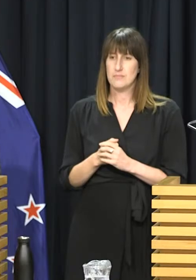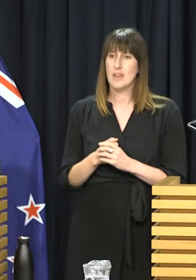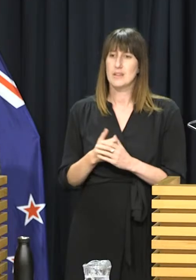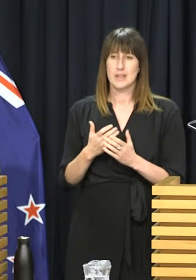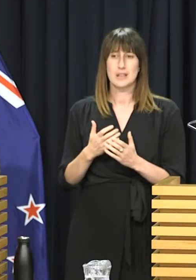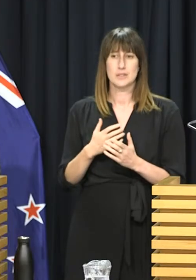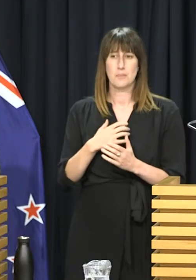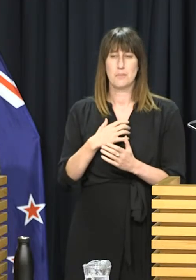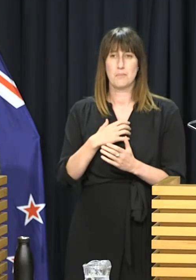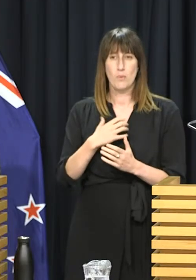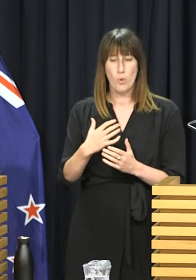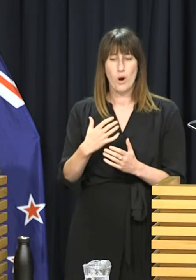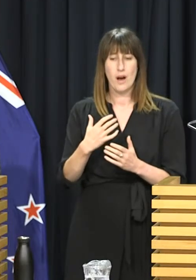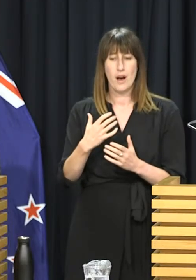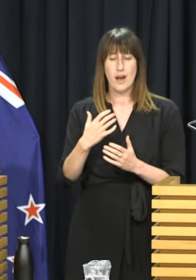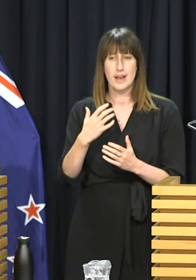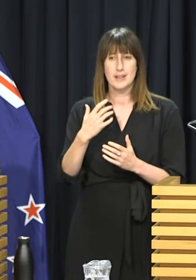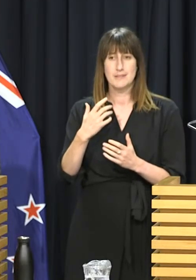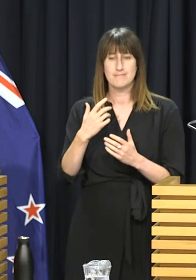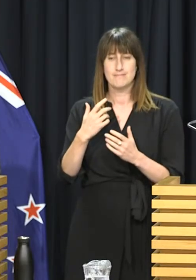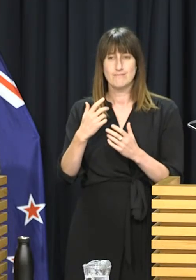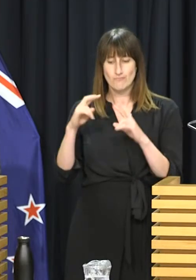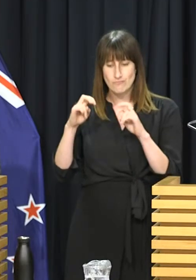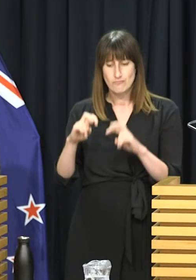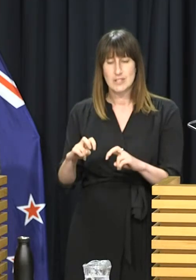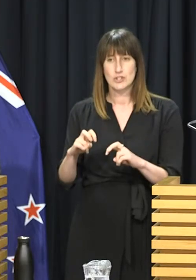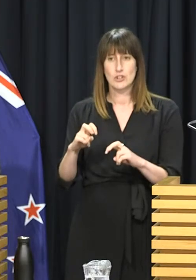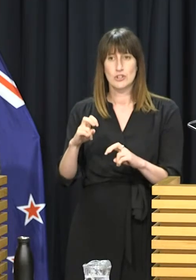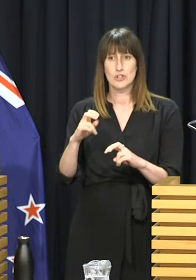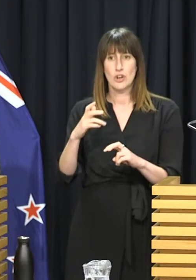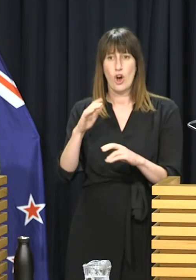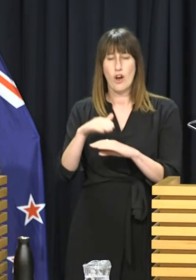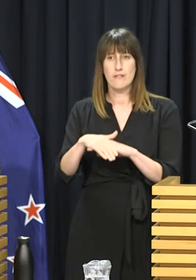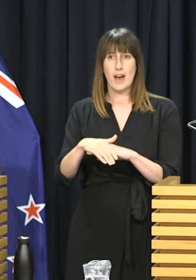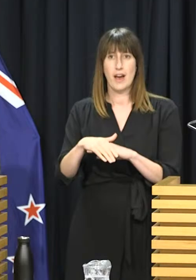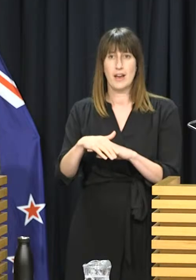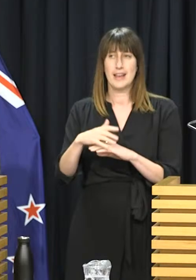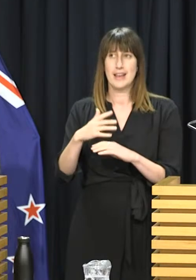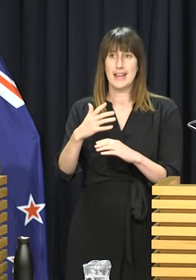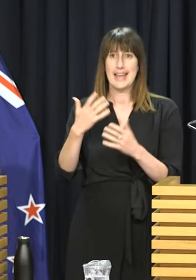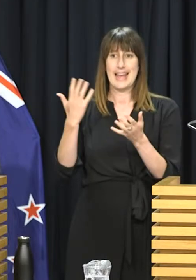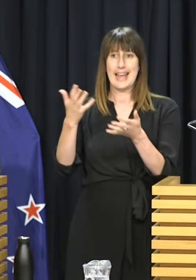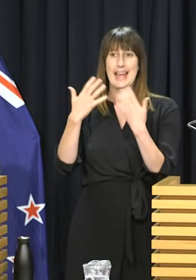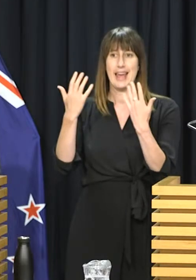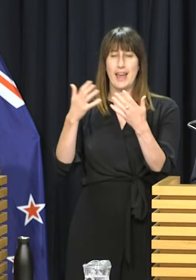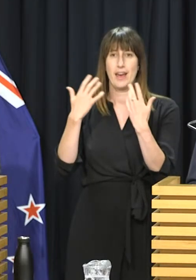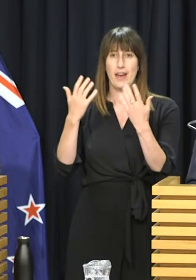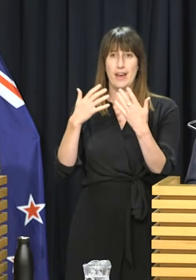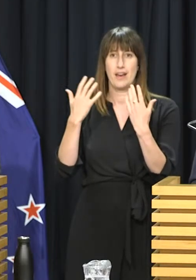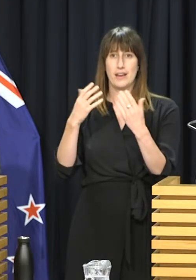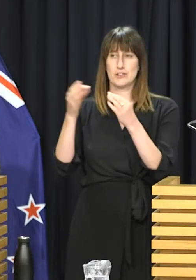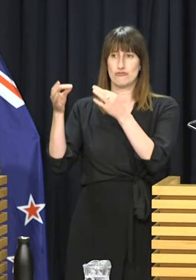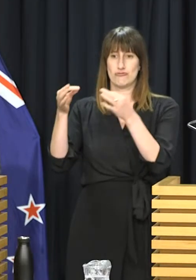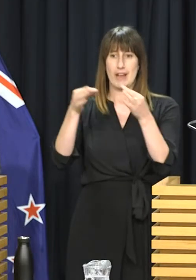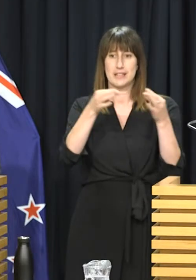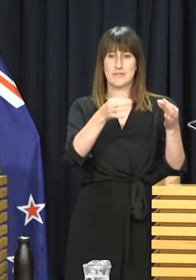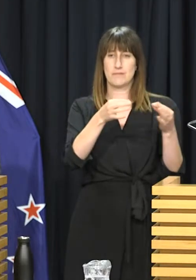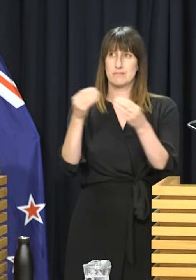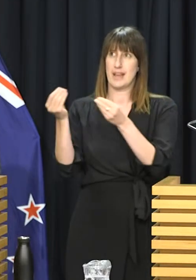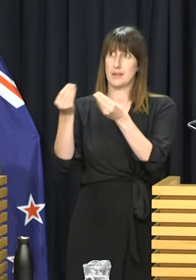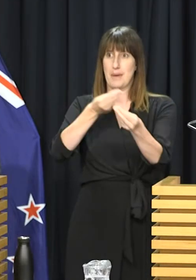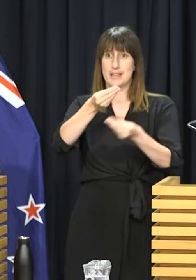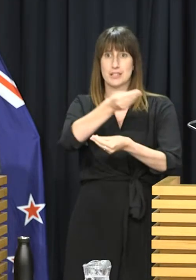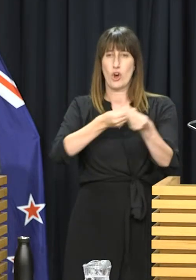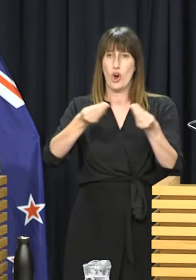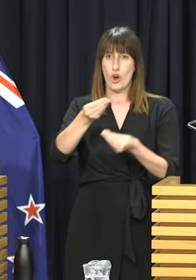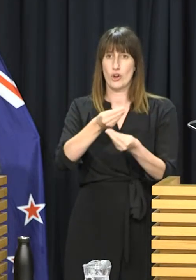more emergent evidence about the importance and the significance of airborne transmission of coronavirus and being a way that people